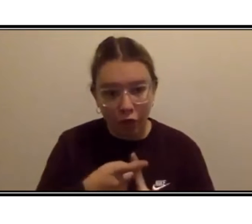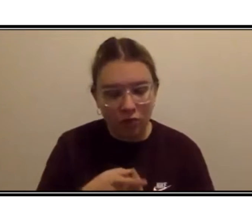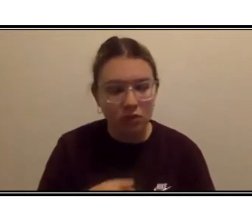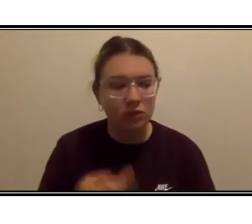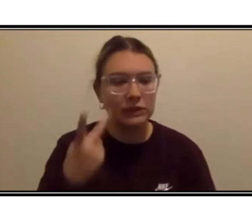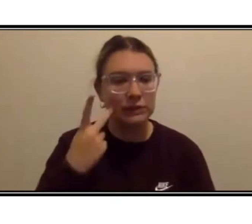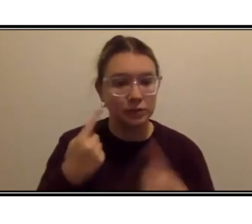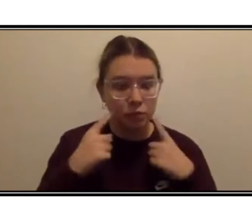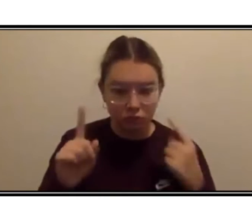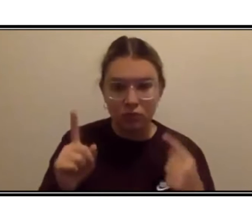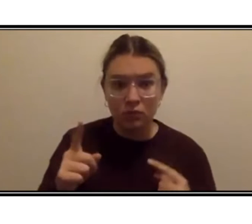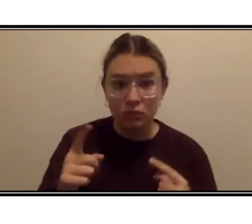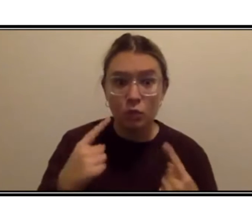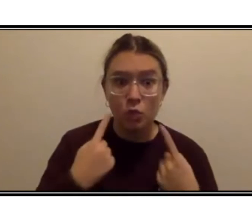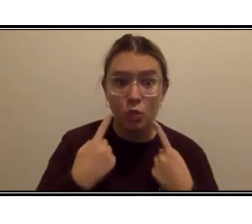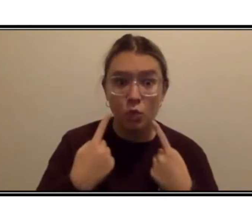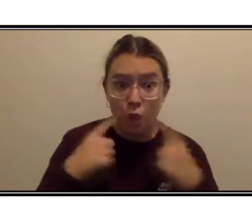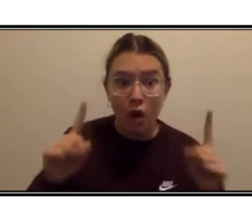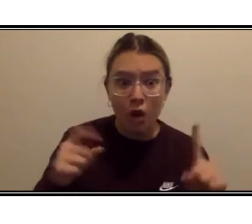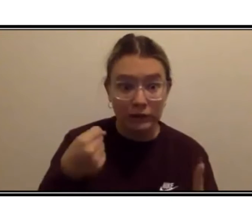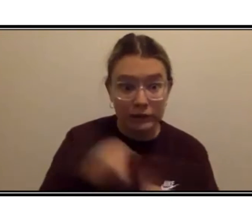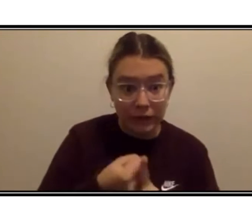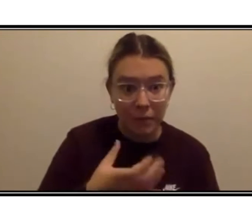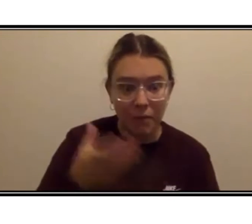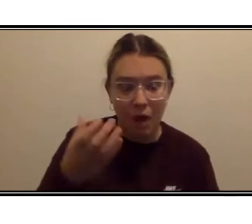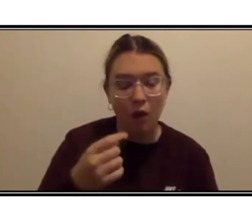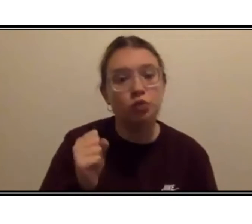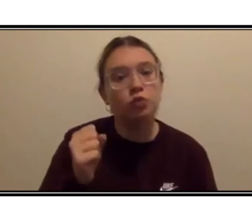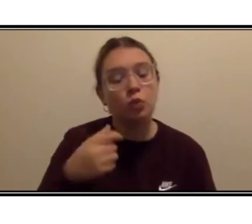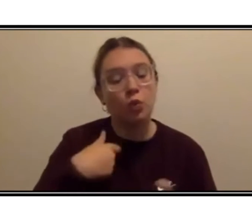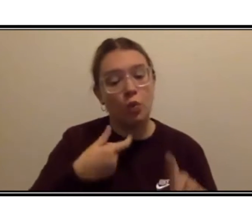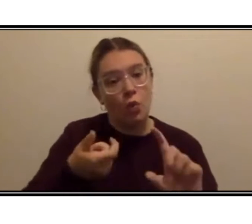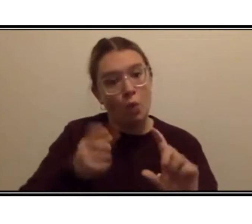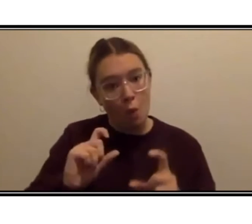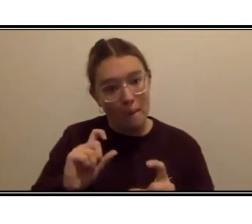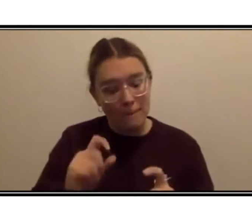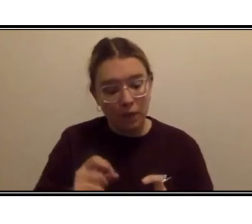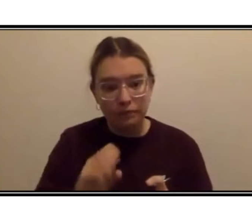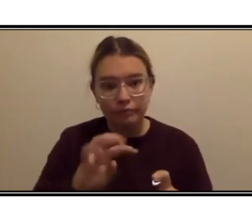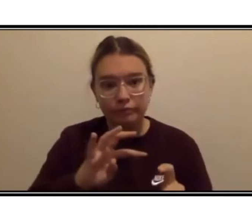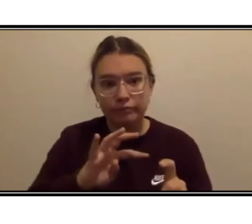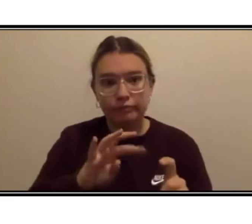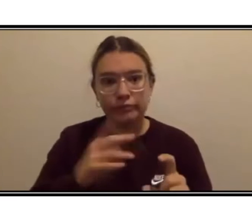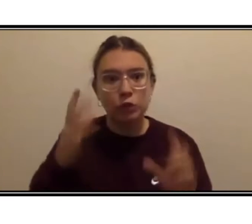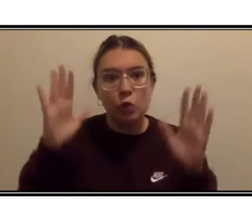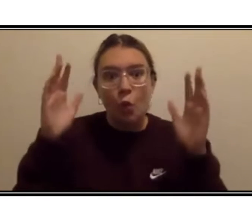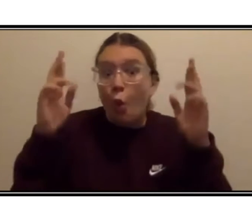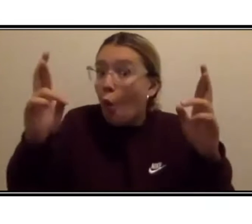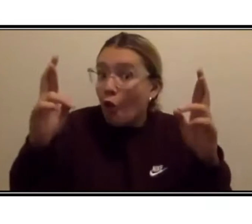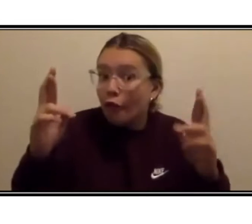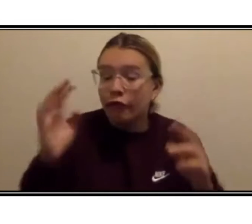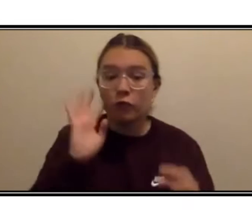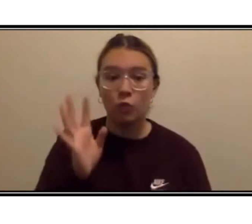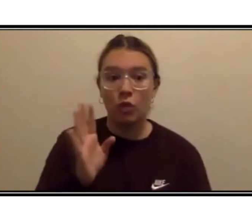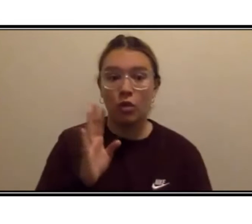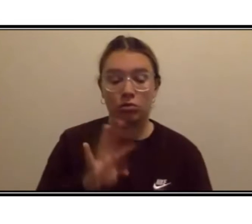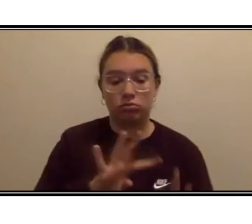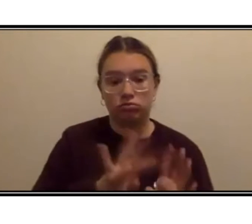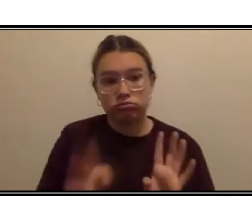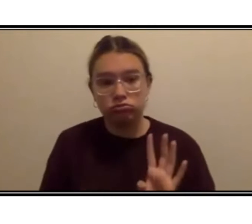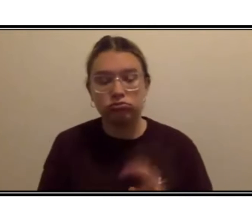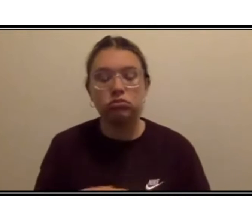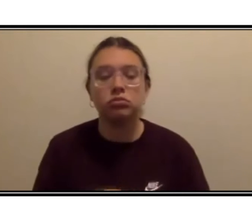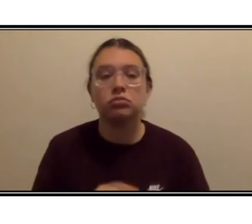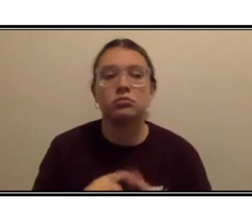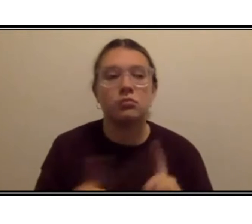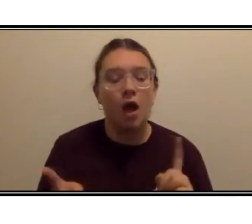correctly. And then we tried it the first time, and it worked. It hit in the right place. And then when we made